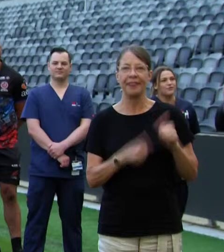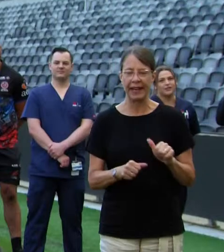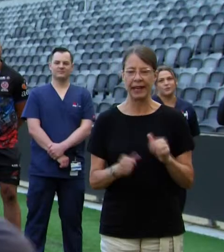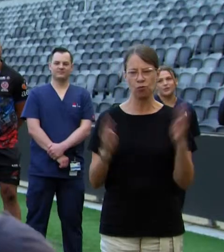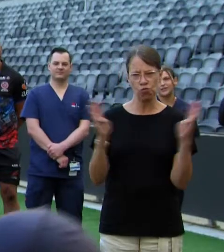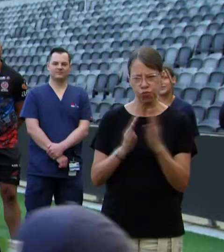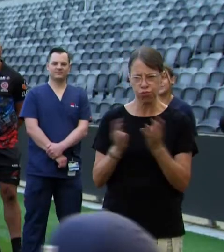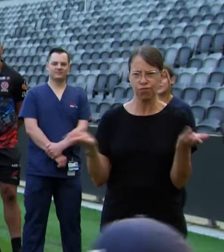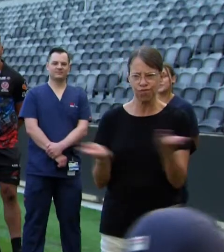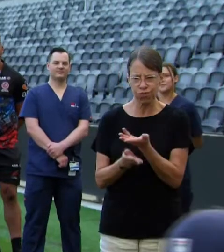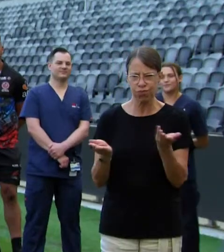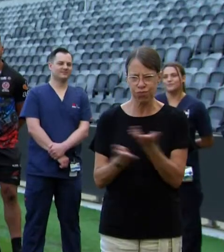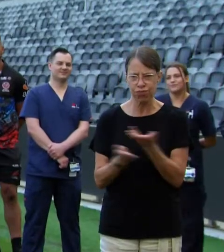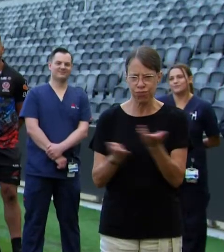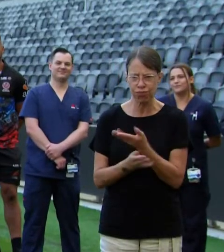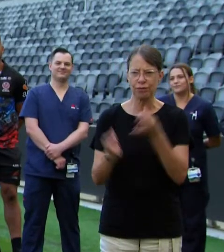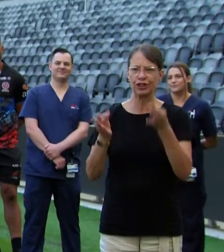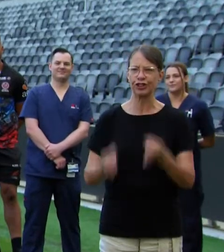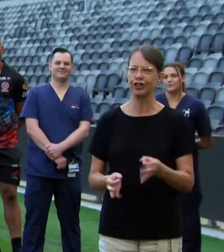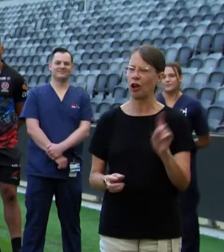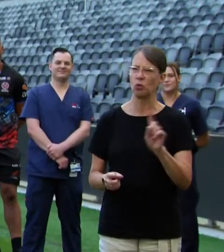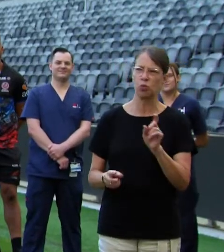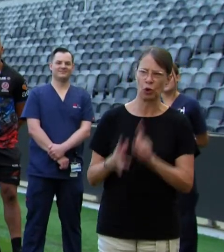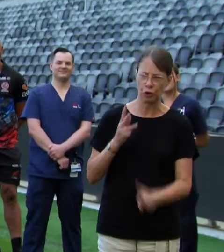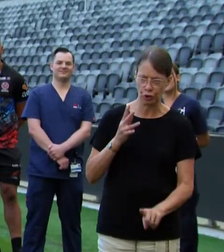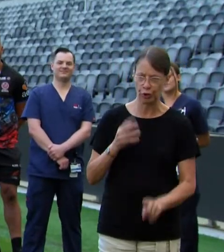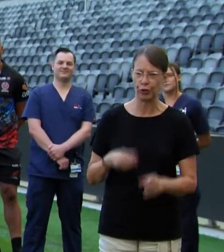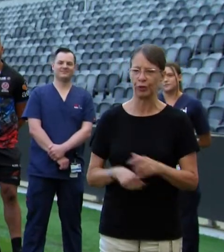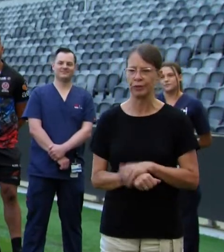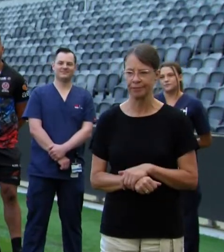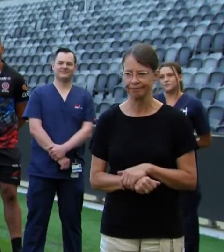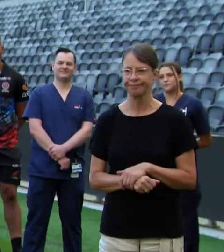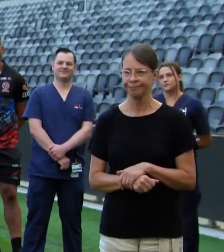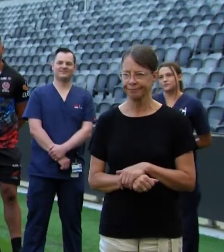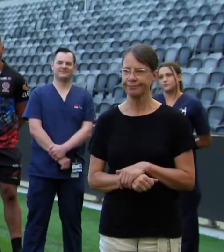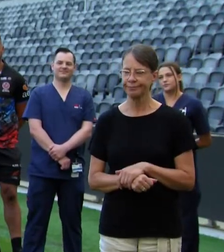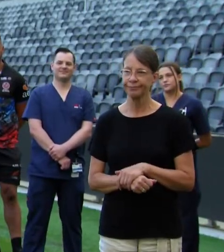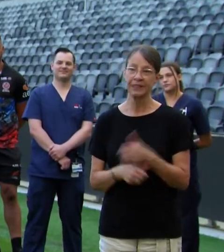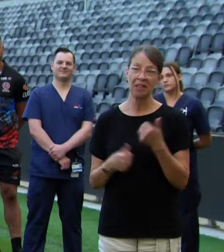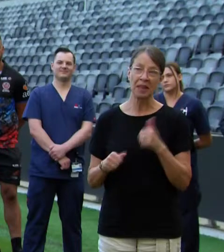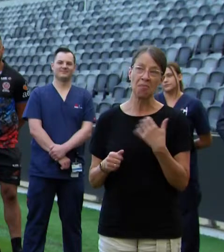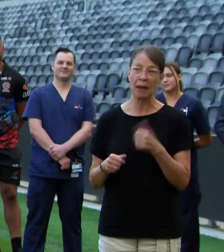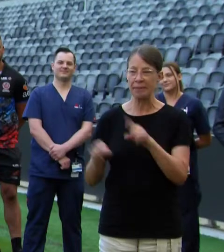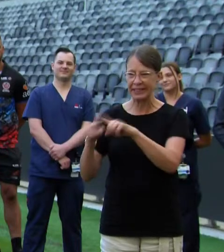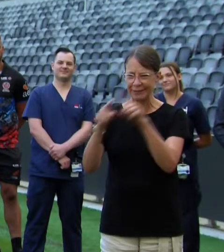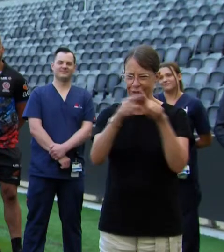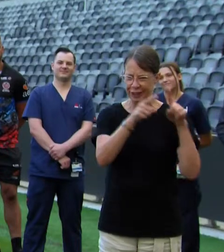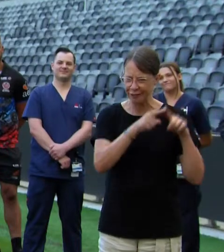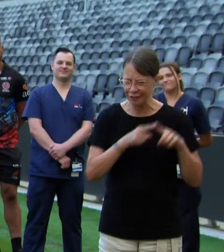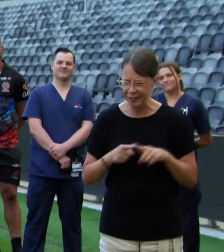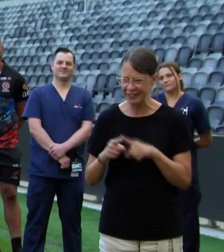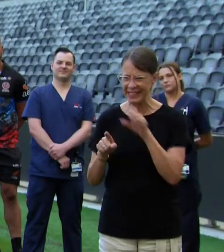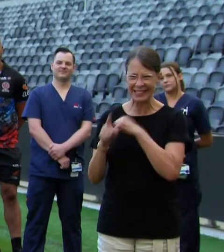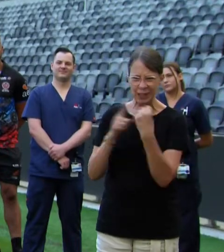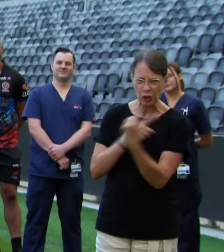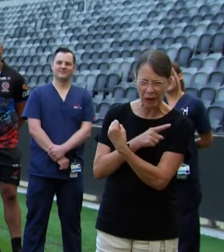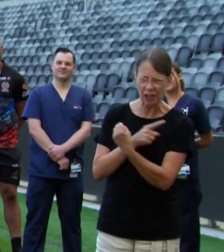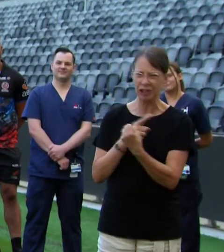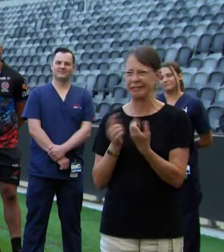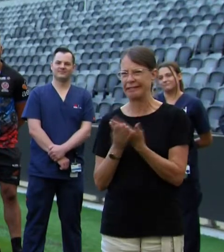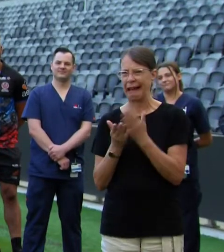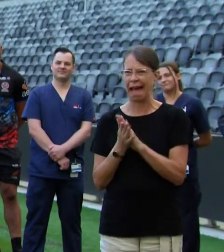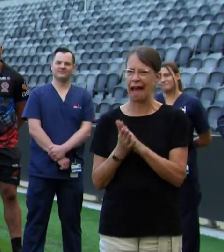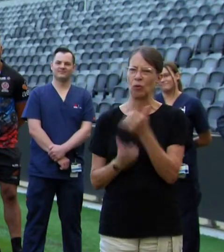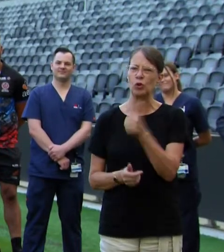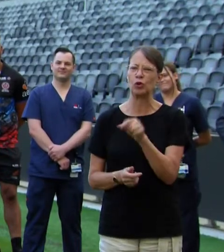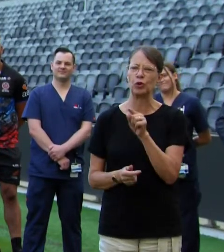make a determination in relation to how that advice would be rolled out in a range of settings that we currently have in place. Now, there are